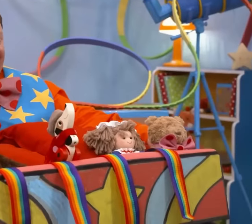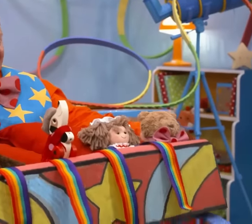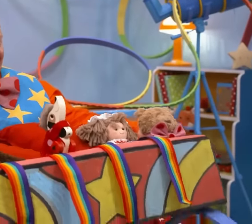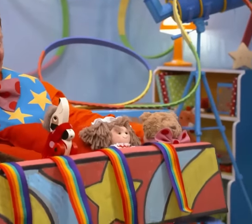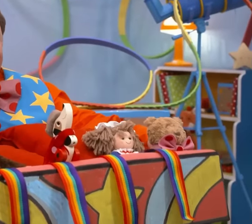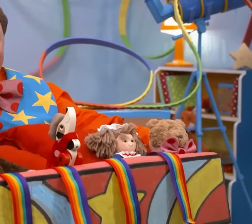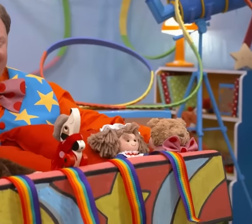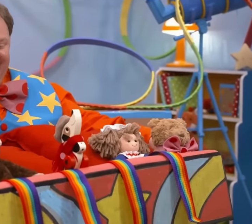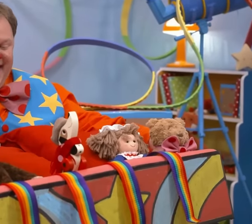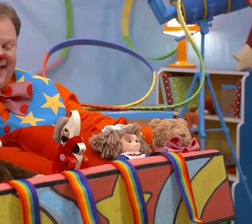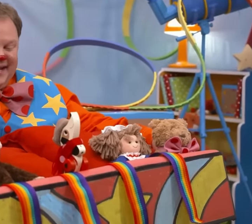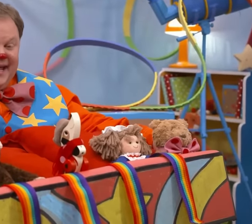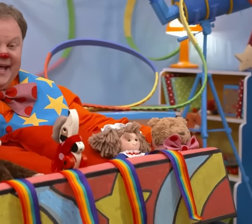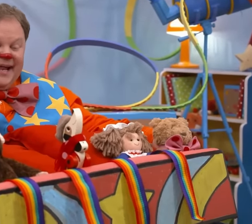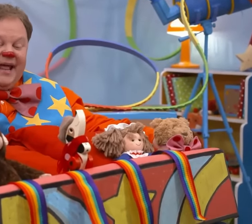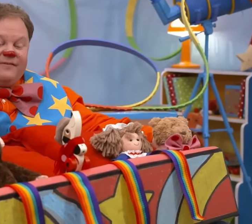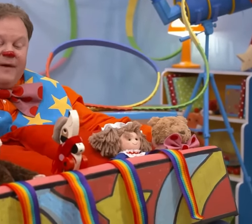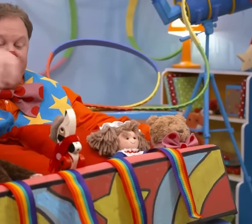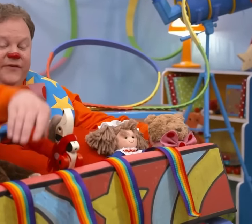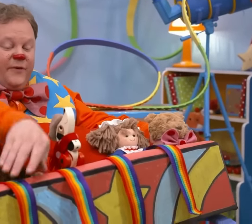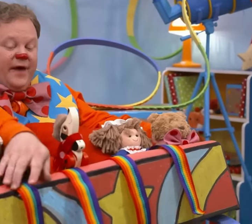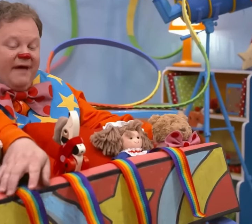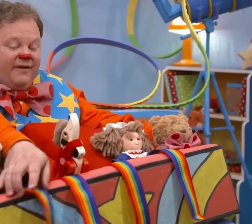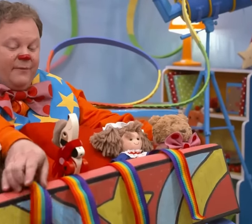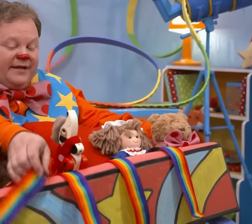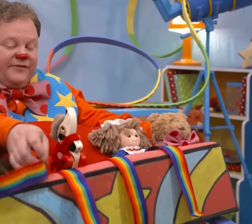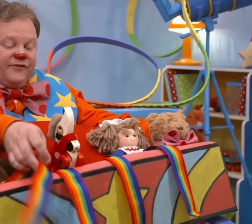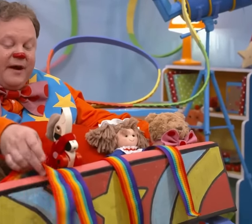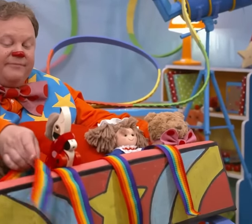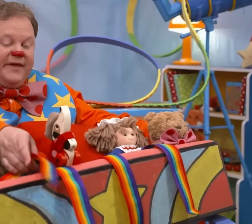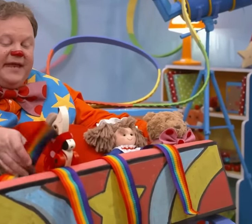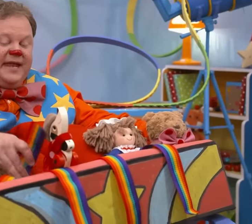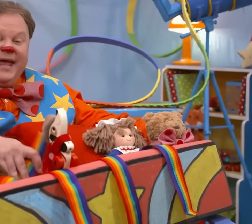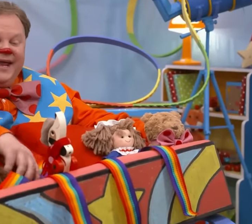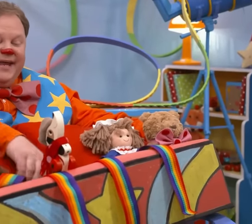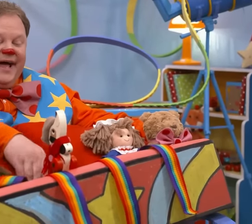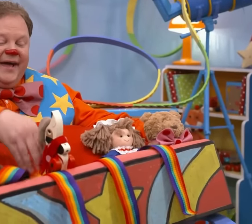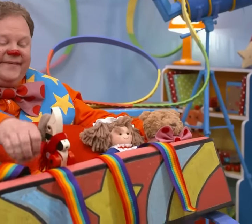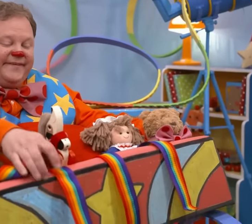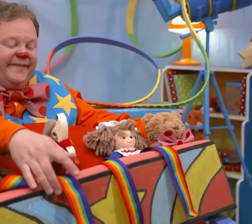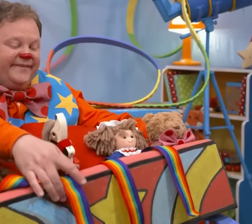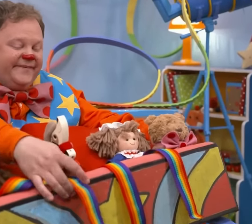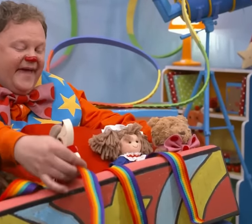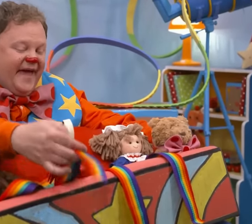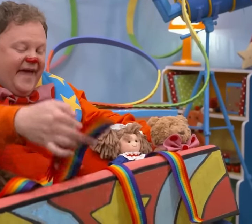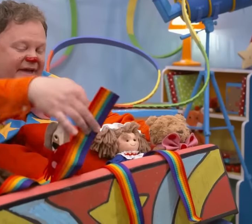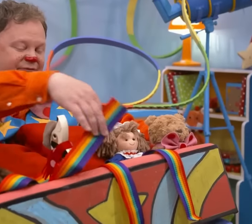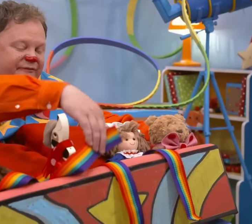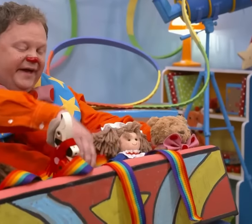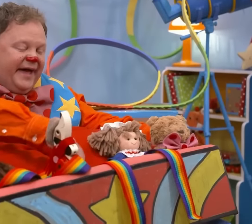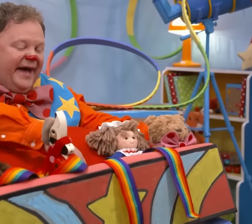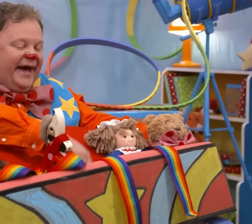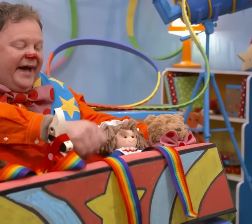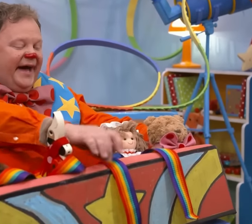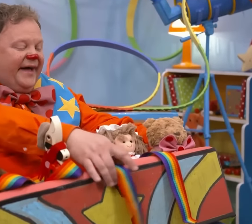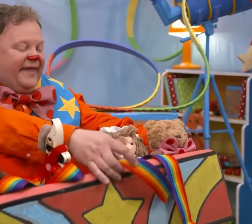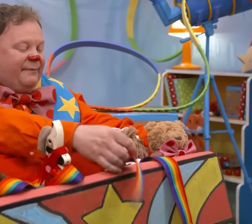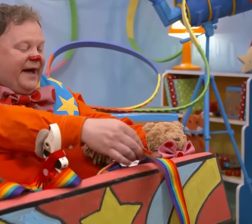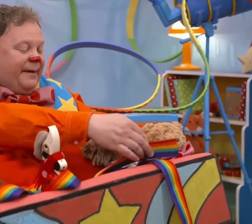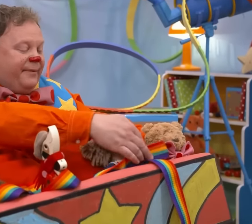All right, then. Let's make sure everyone is strapped in. Nice and safe. Oh, there we are,